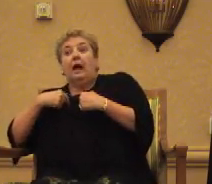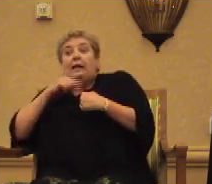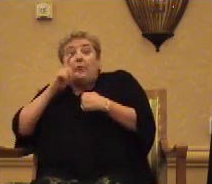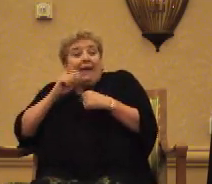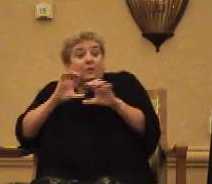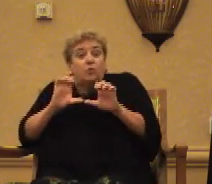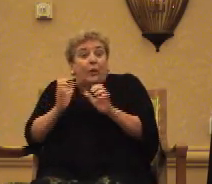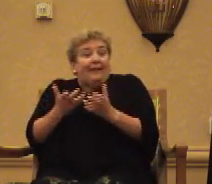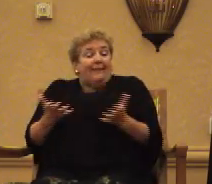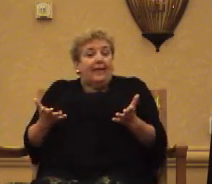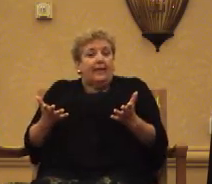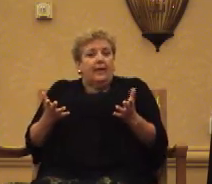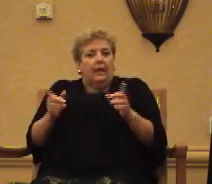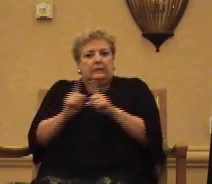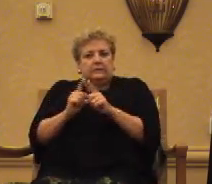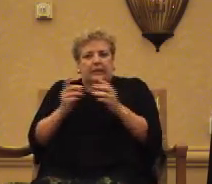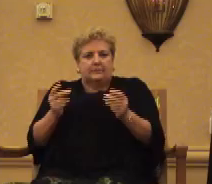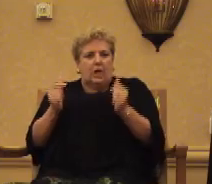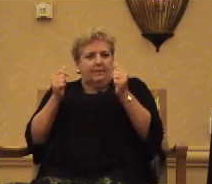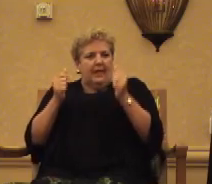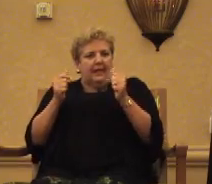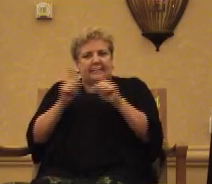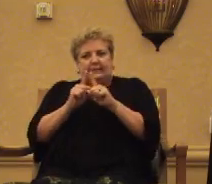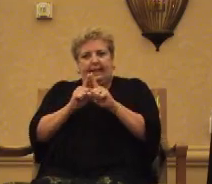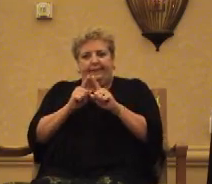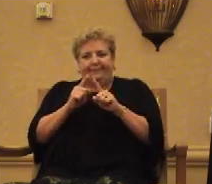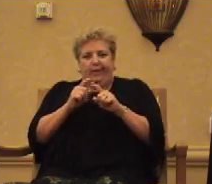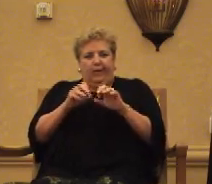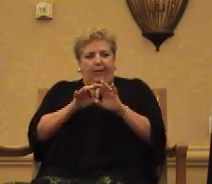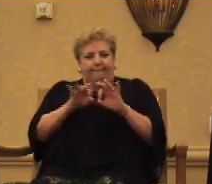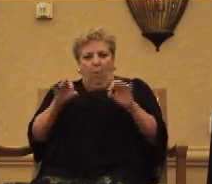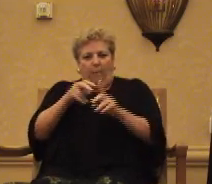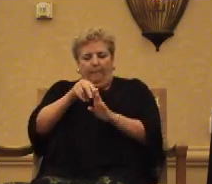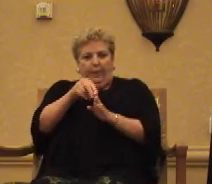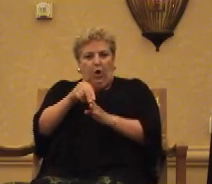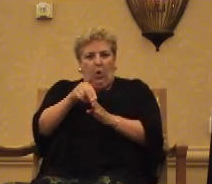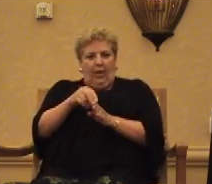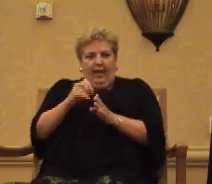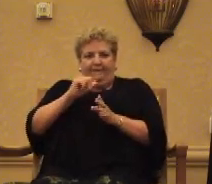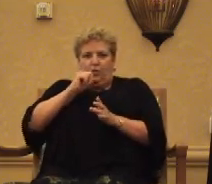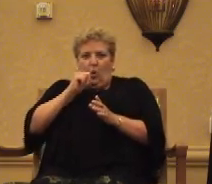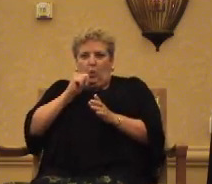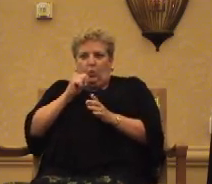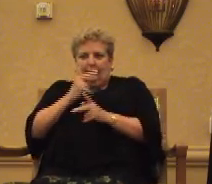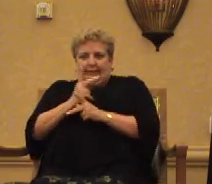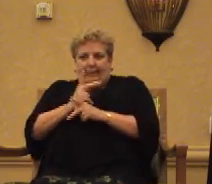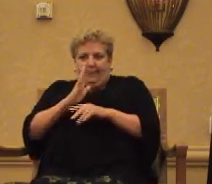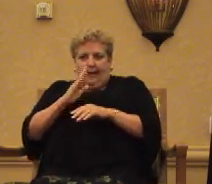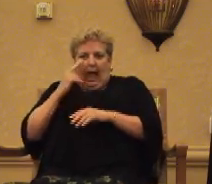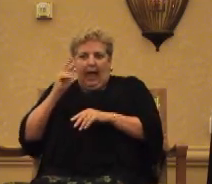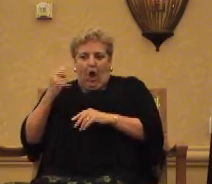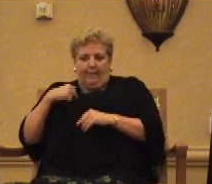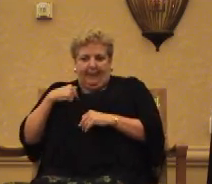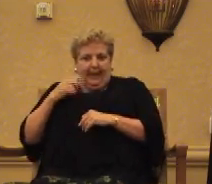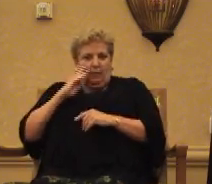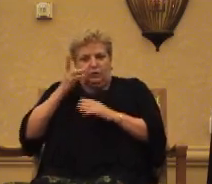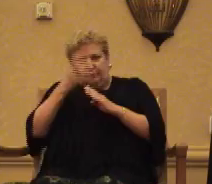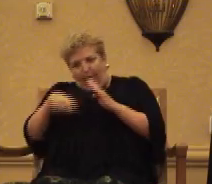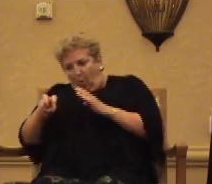It's almost like it has a bungee cord on it. Just left unattended, I automatically just kind of go back into me again. You